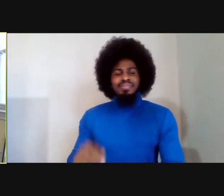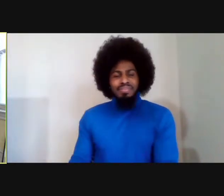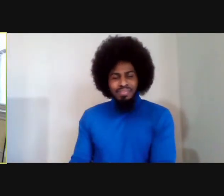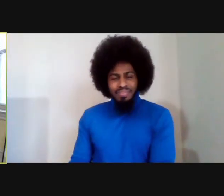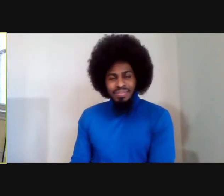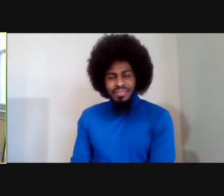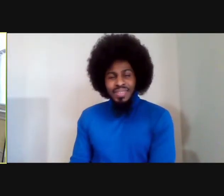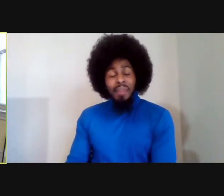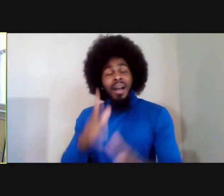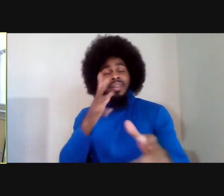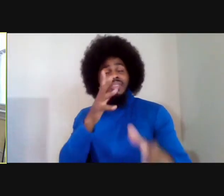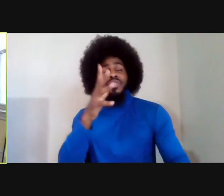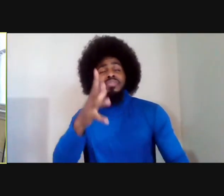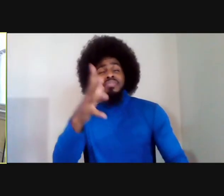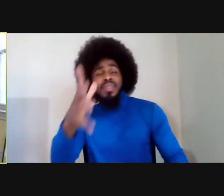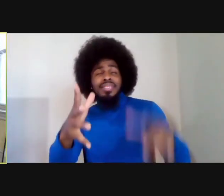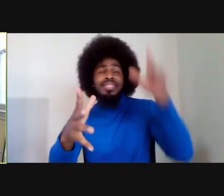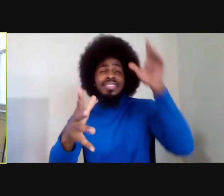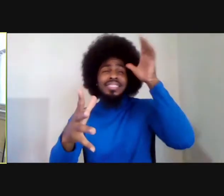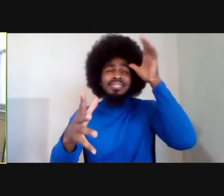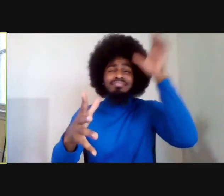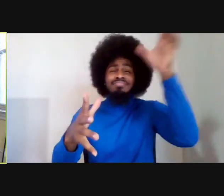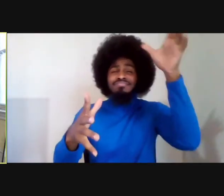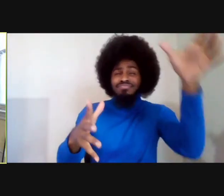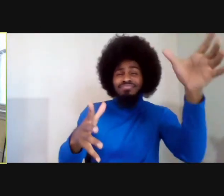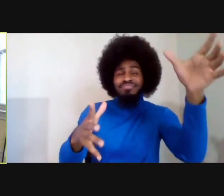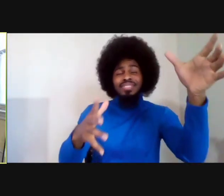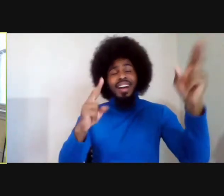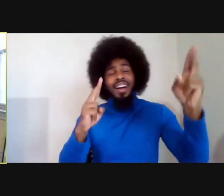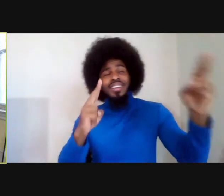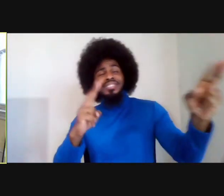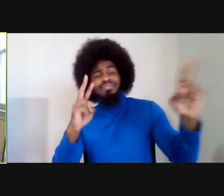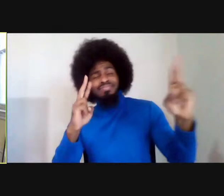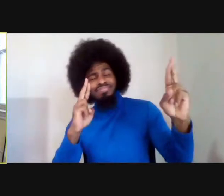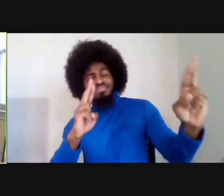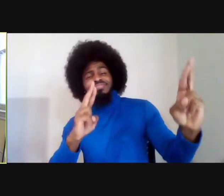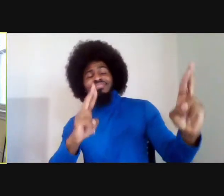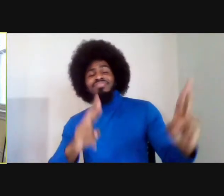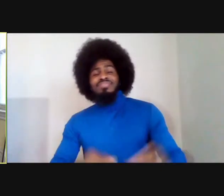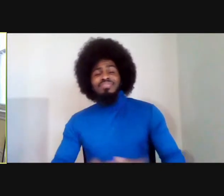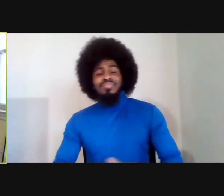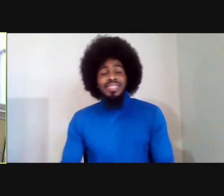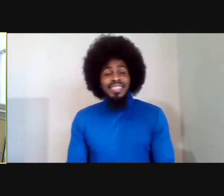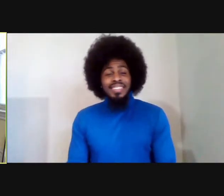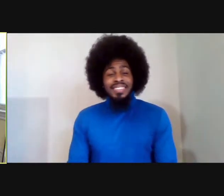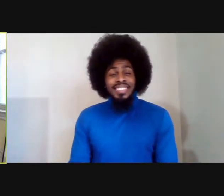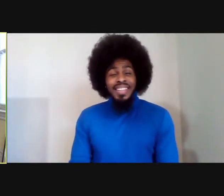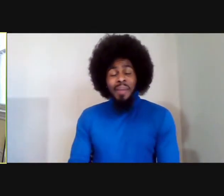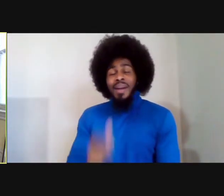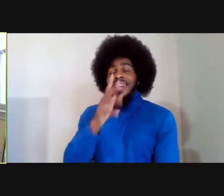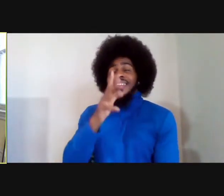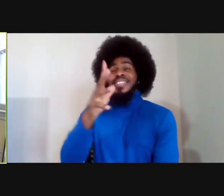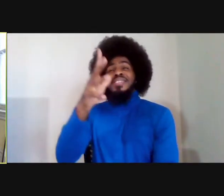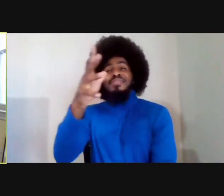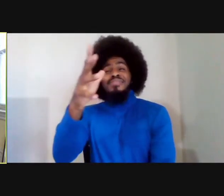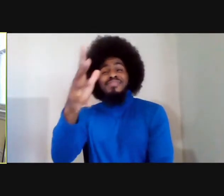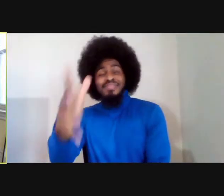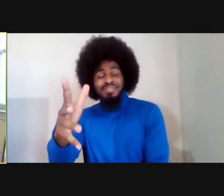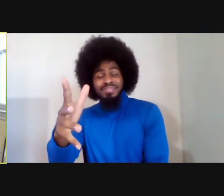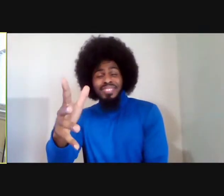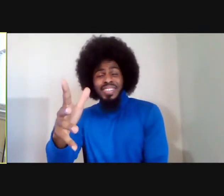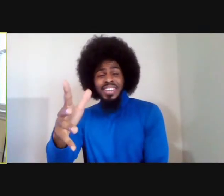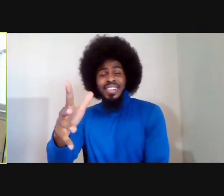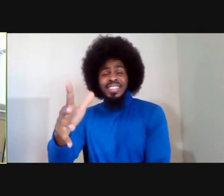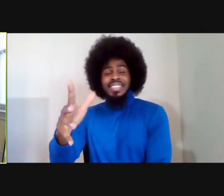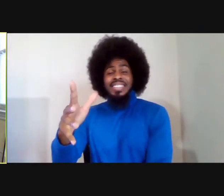Ernestine P., and Reverend C.J. Whitaker. I am the great-granddaughter of Mose P., Nancy Ford,